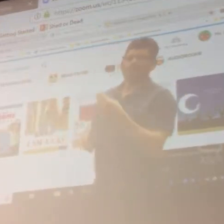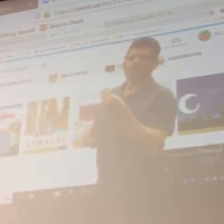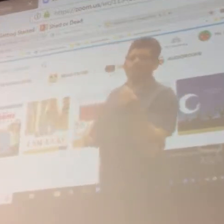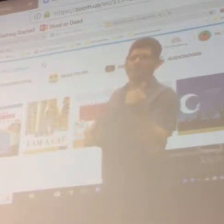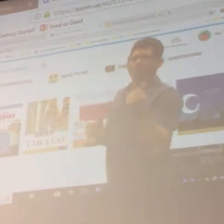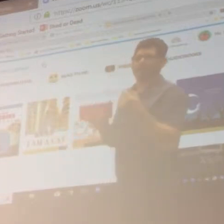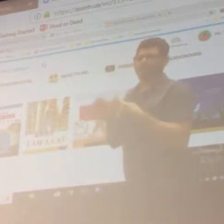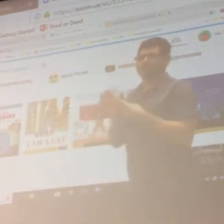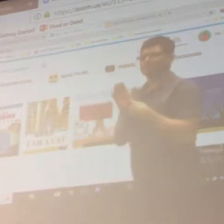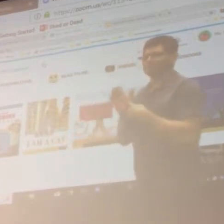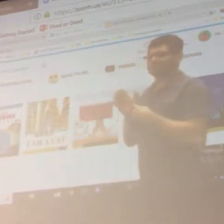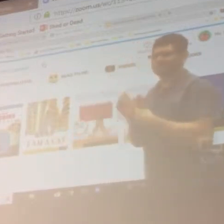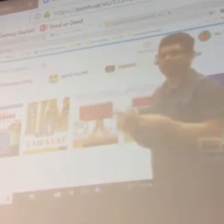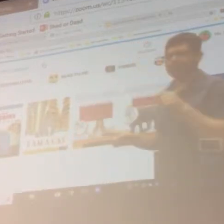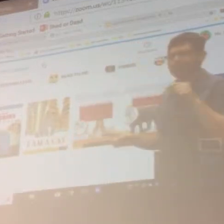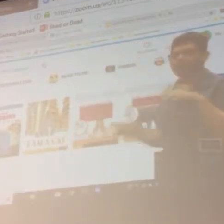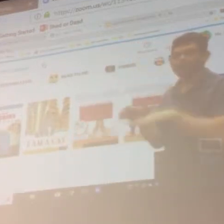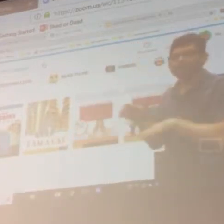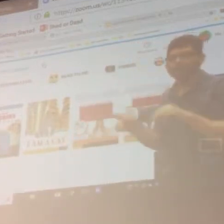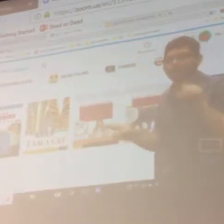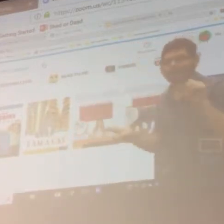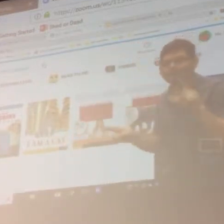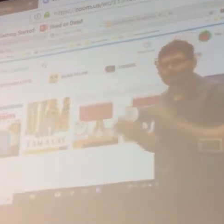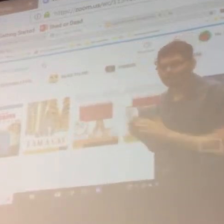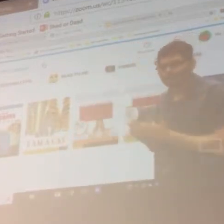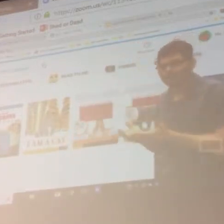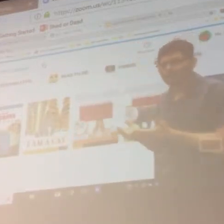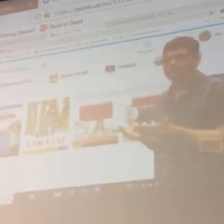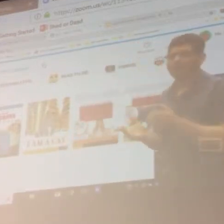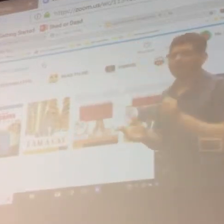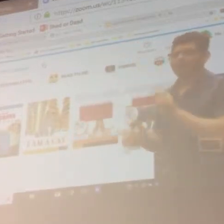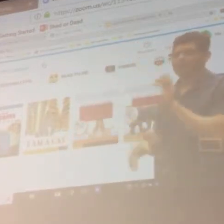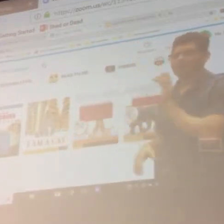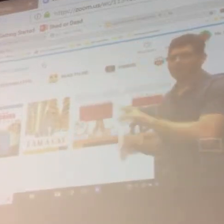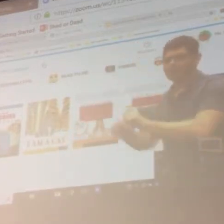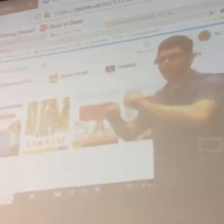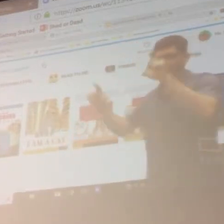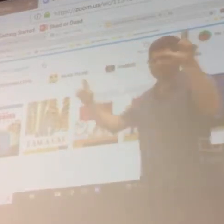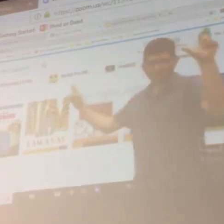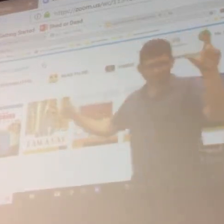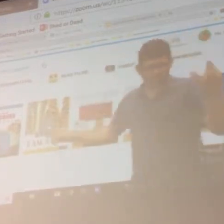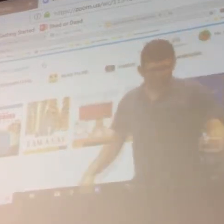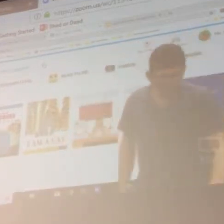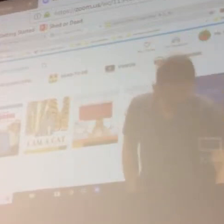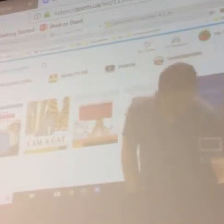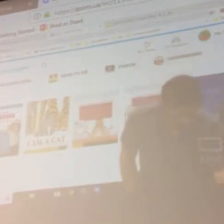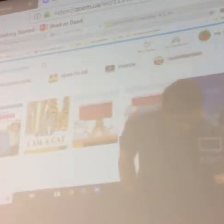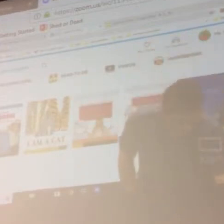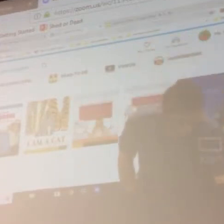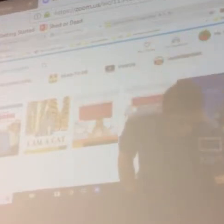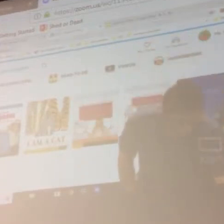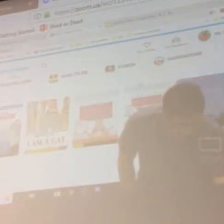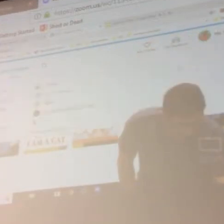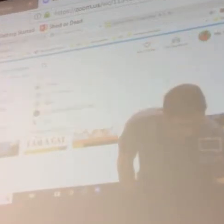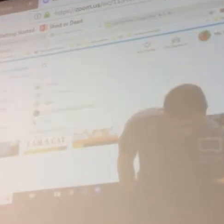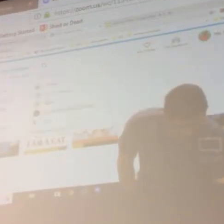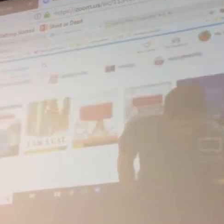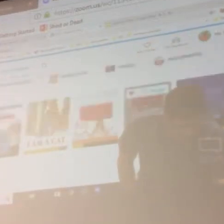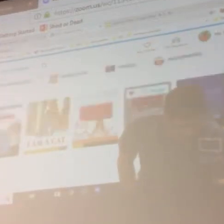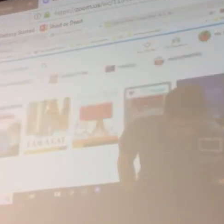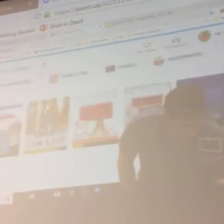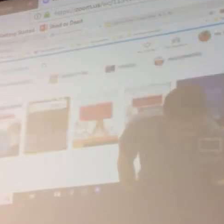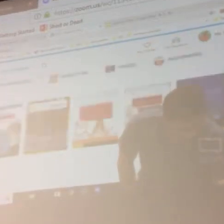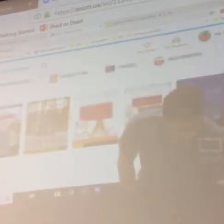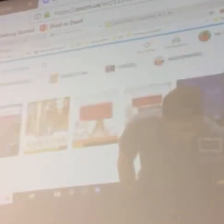So this is one of the websites that we use where I can project any kind of book that is might be used in a general classroom. So let me give